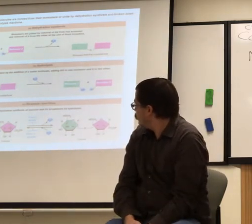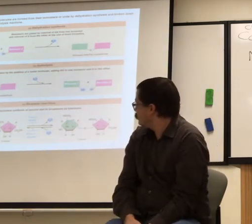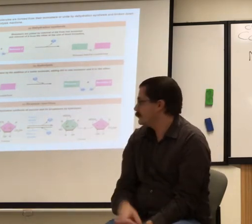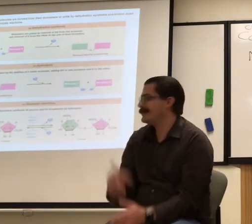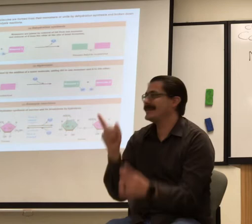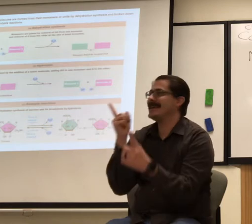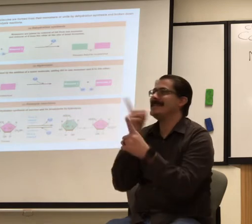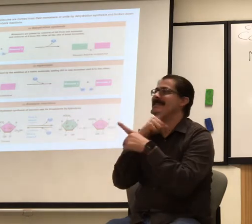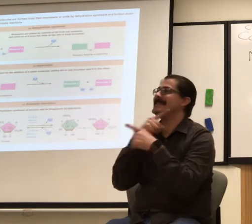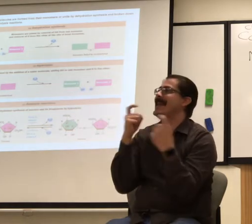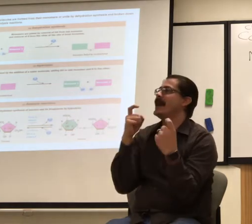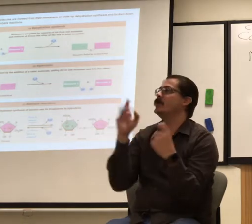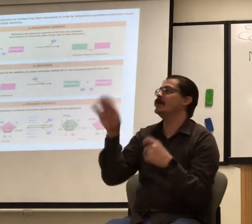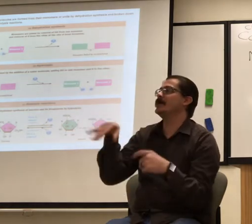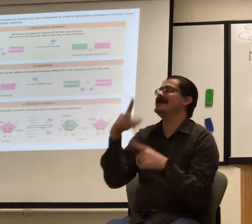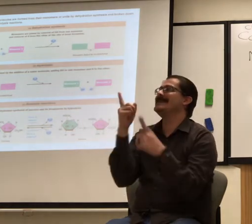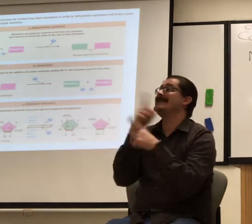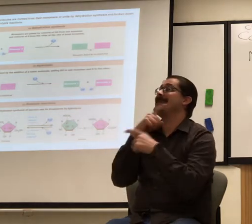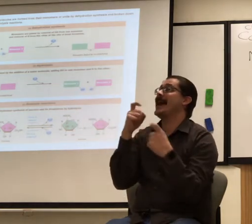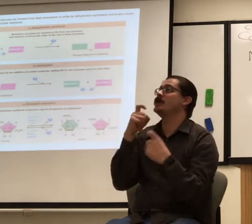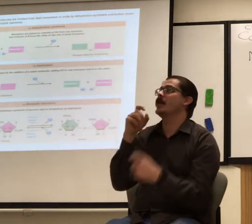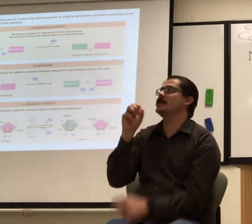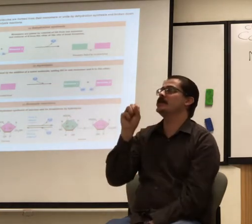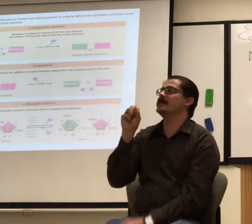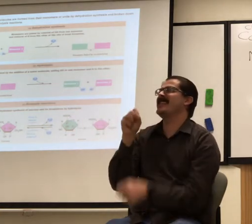Dehydration synthesis